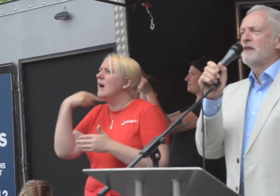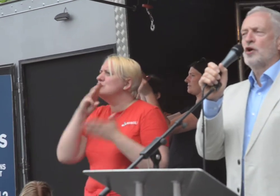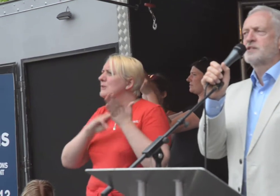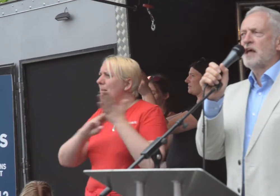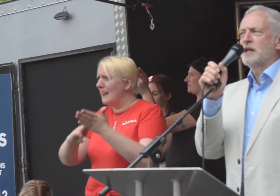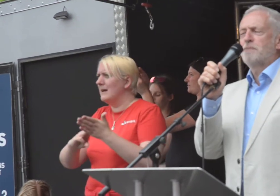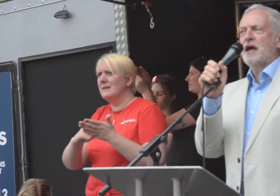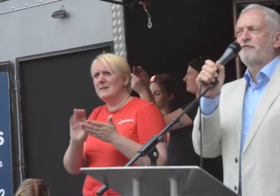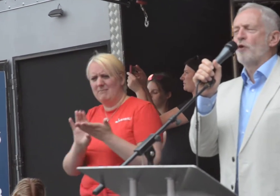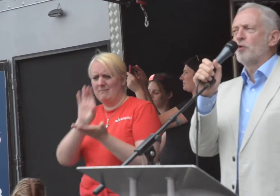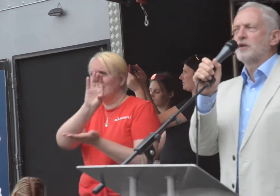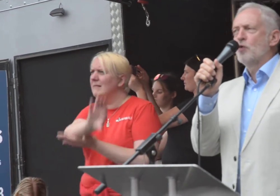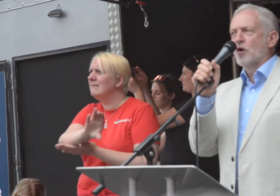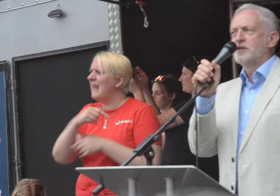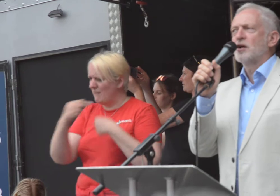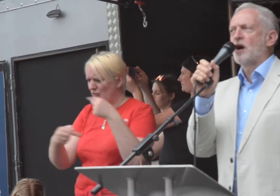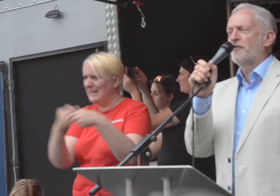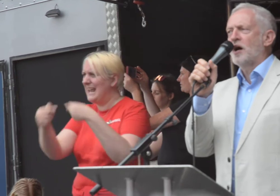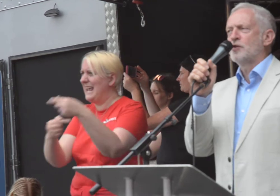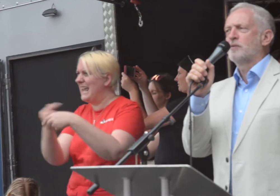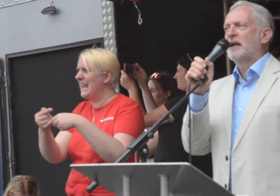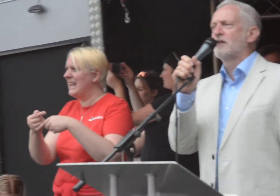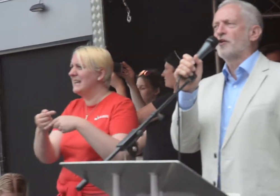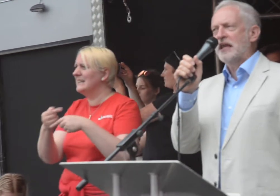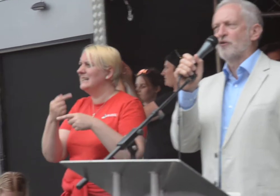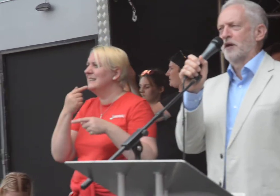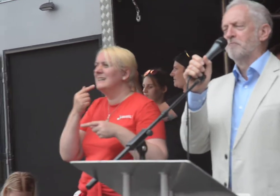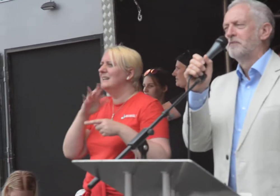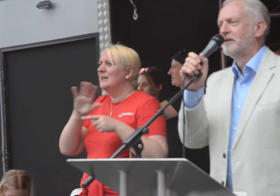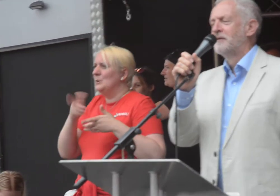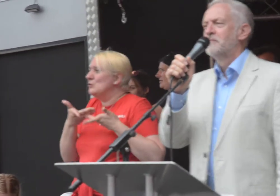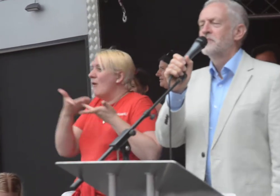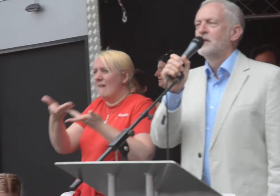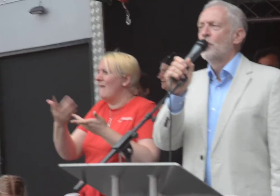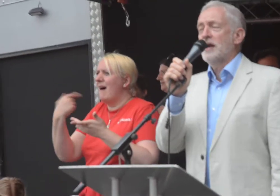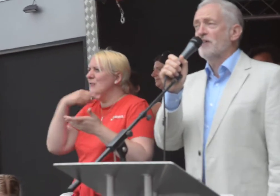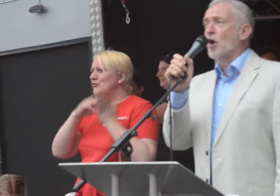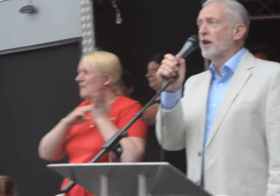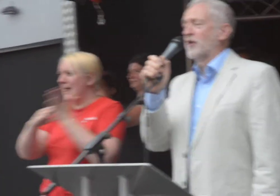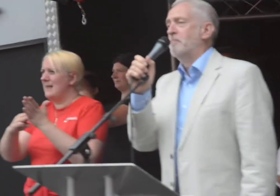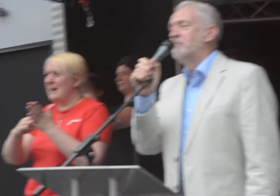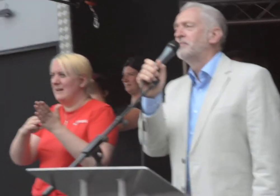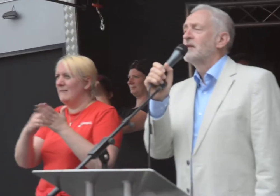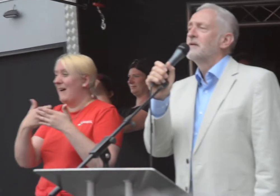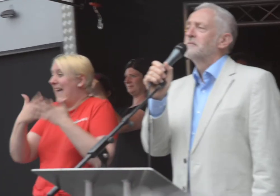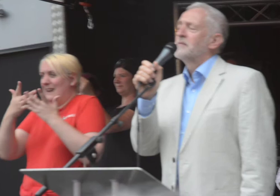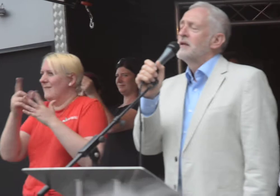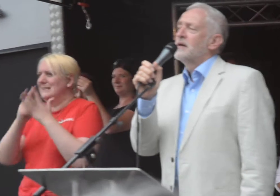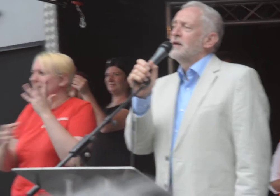and if you'd seen them playing football, you would not offer 100 million for any of them, or even all of them.